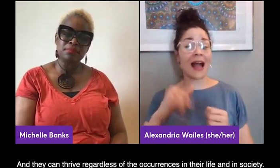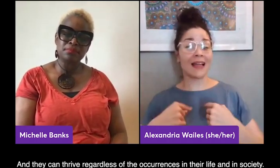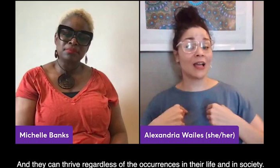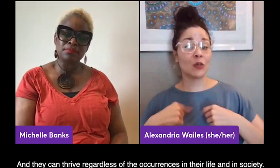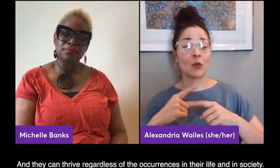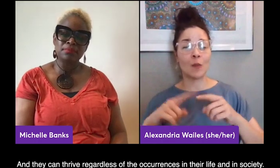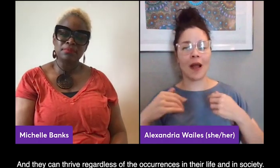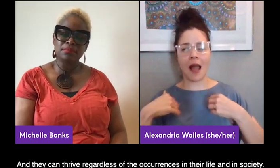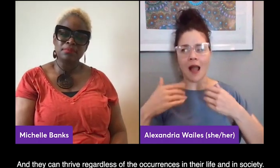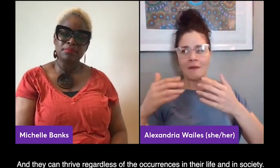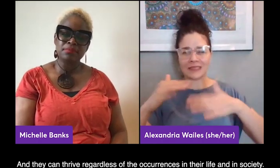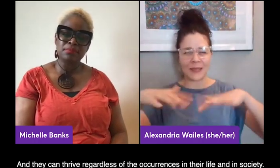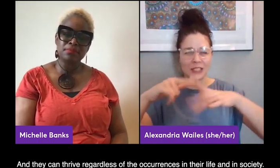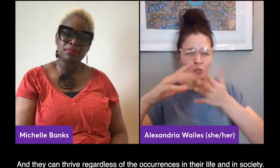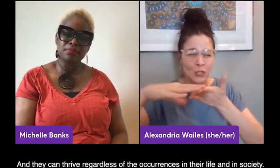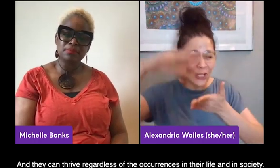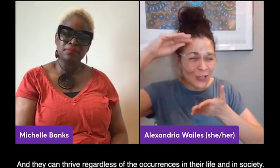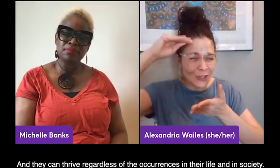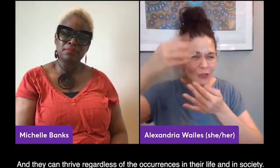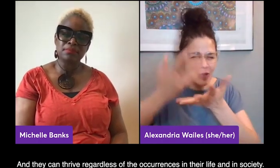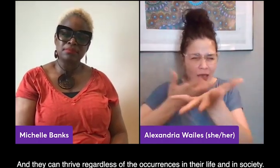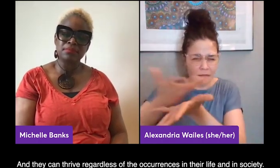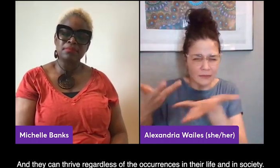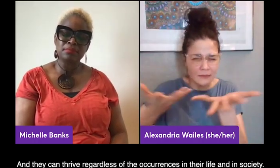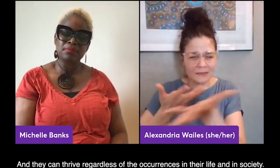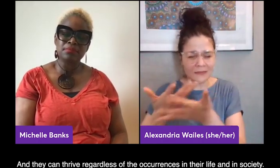but are in the same space.